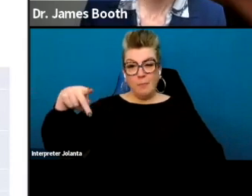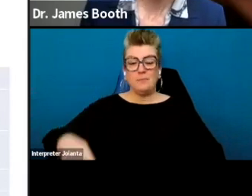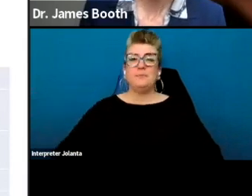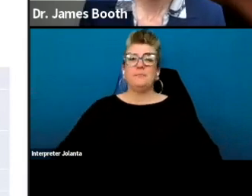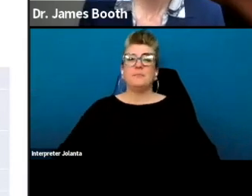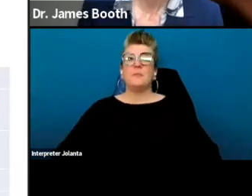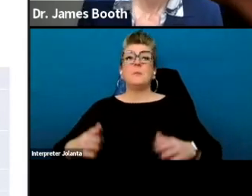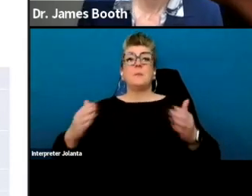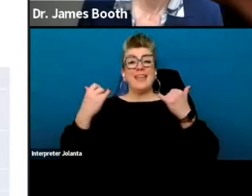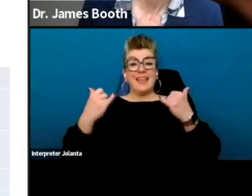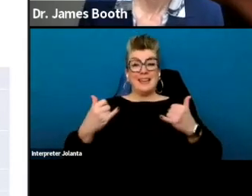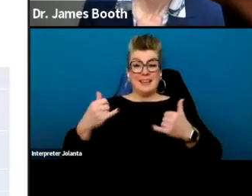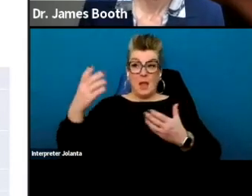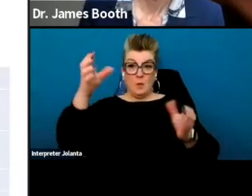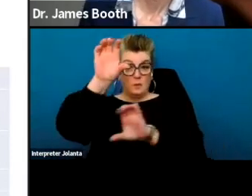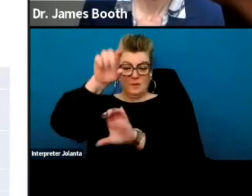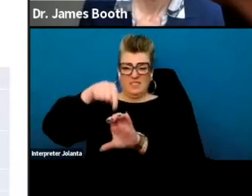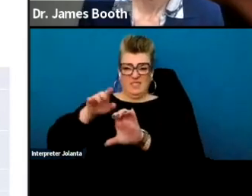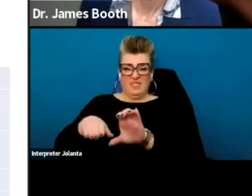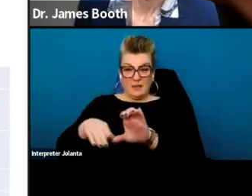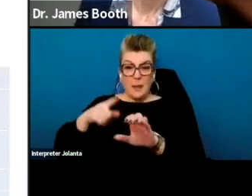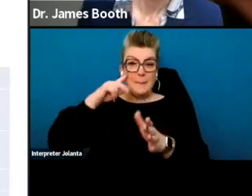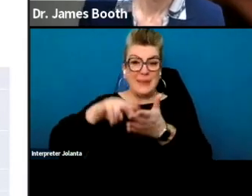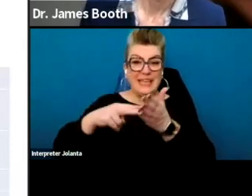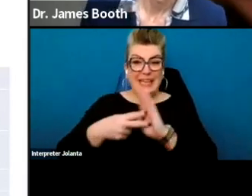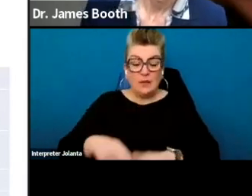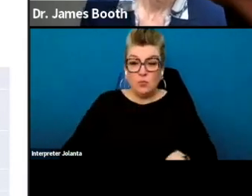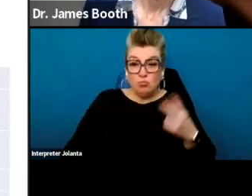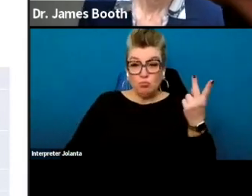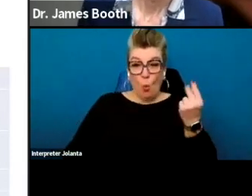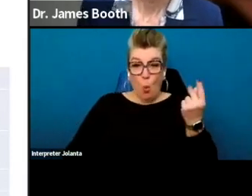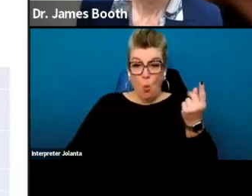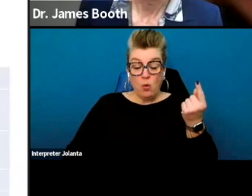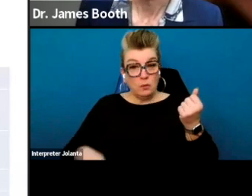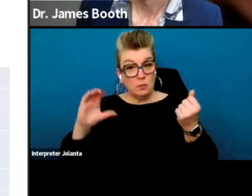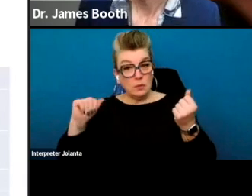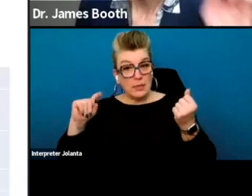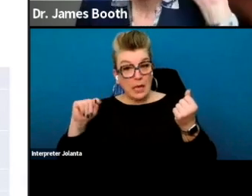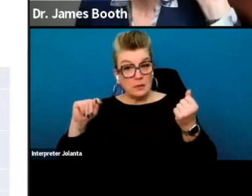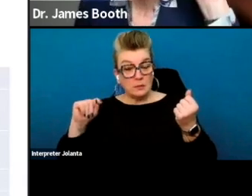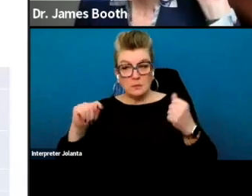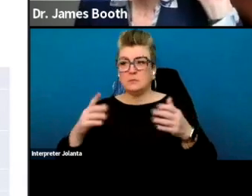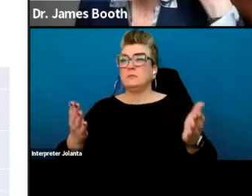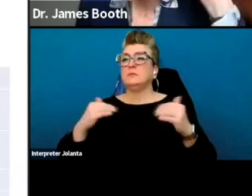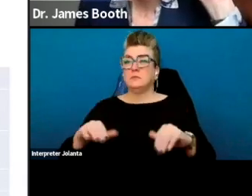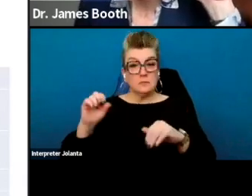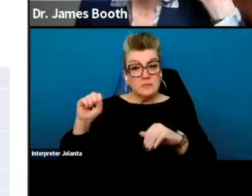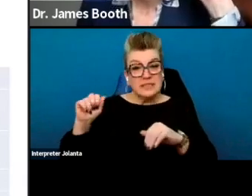Examples of our meaning task are pairs like dog and cat, save and keep.